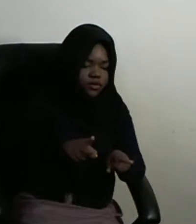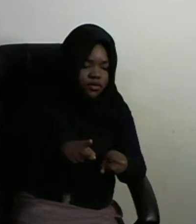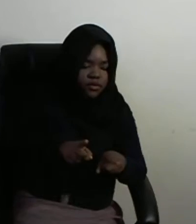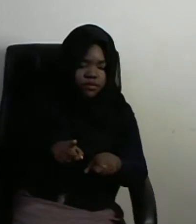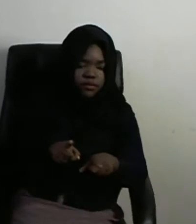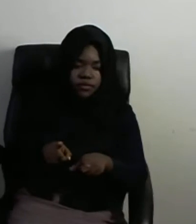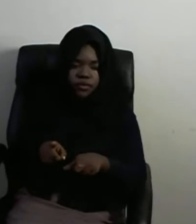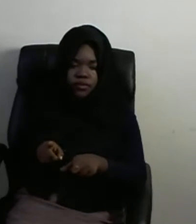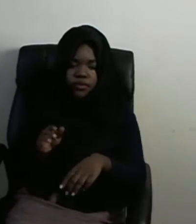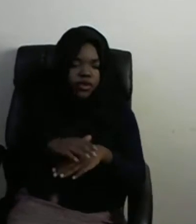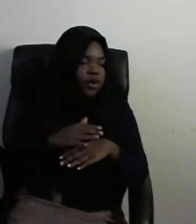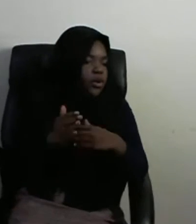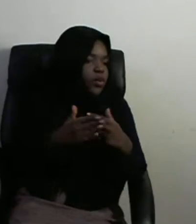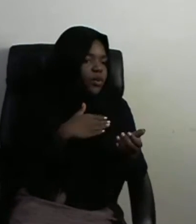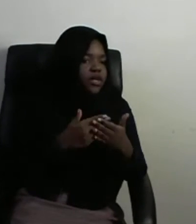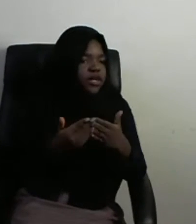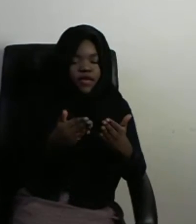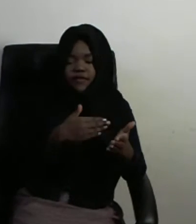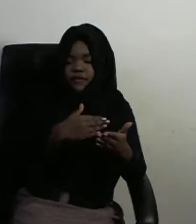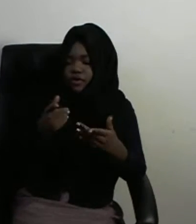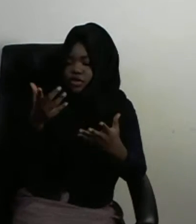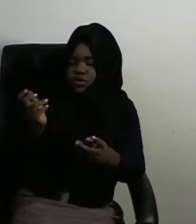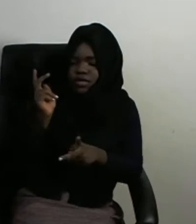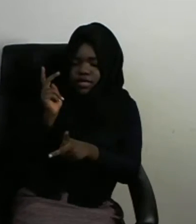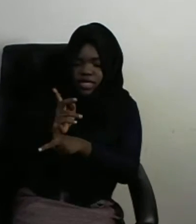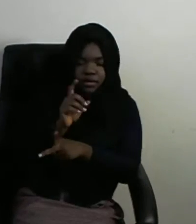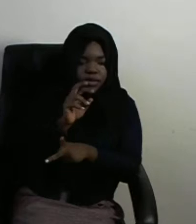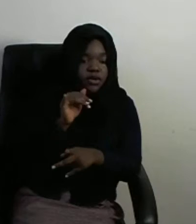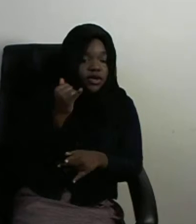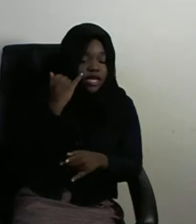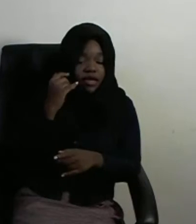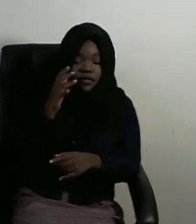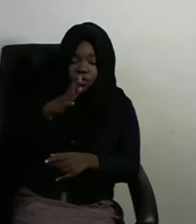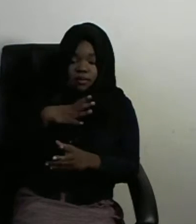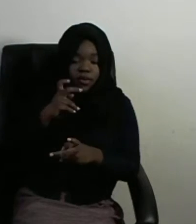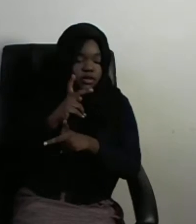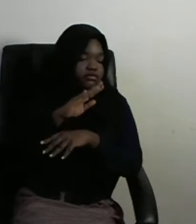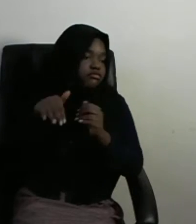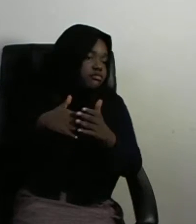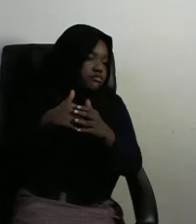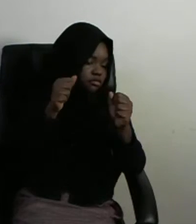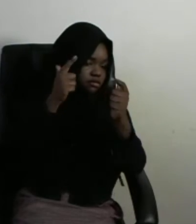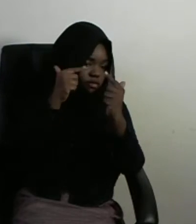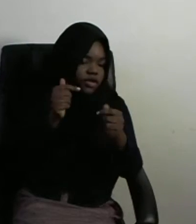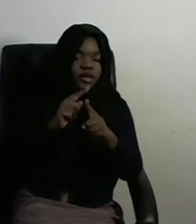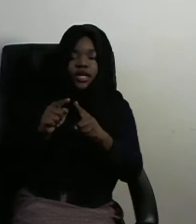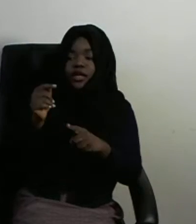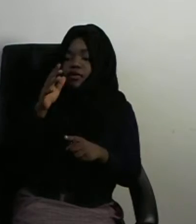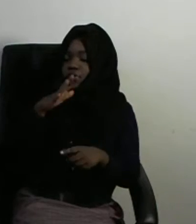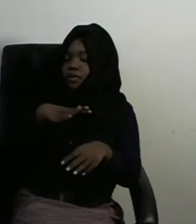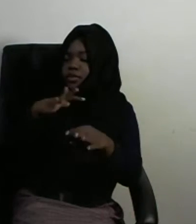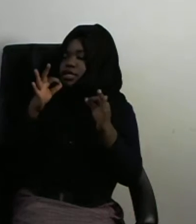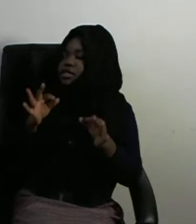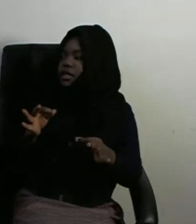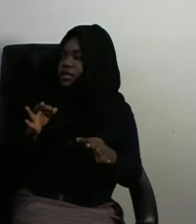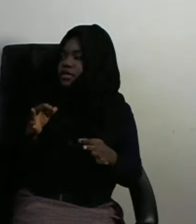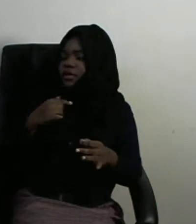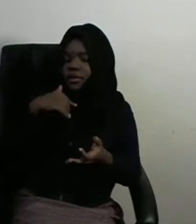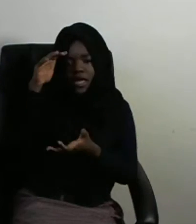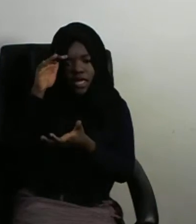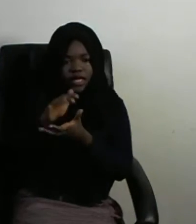on whatever she wants to keep of the dower. If she wants to keep all of it, she can. If she decides, well,